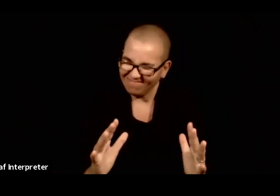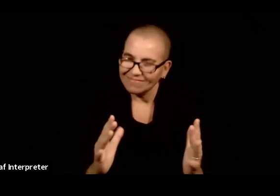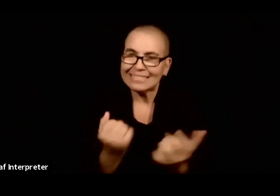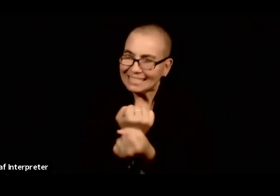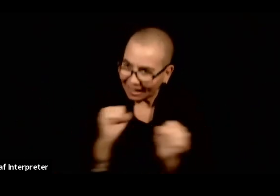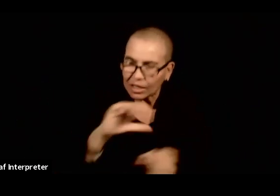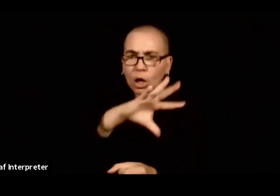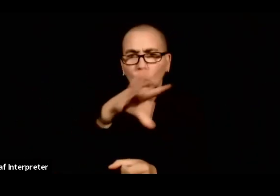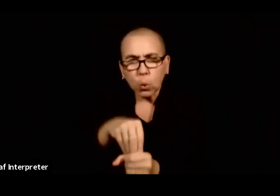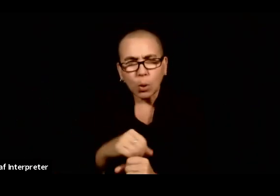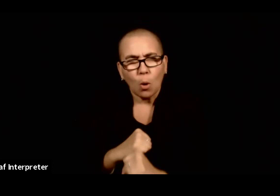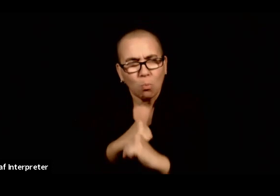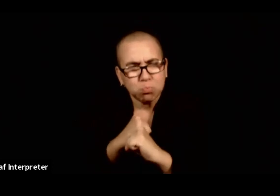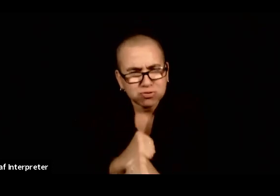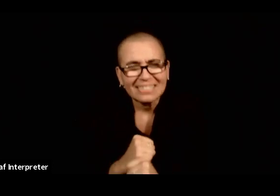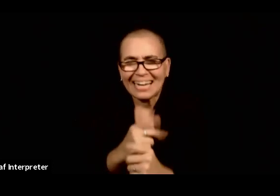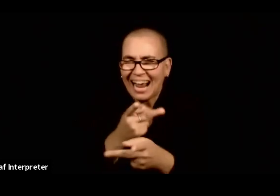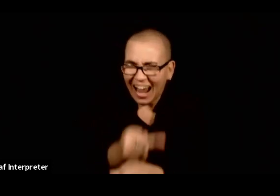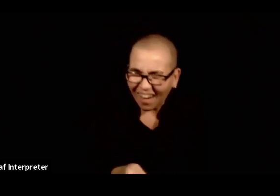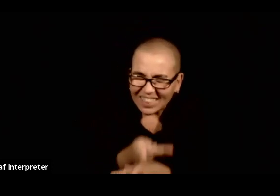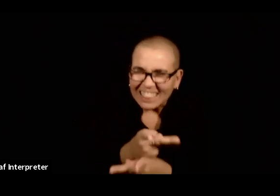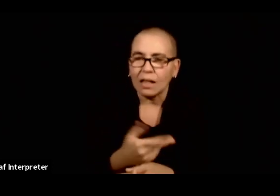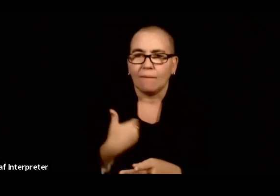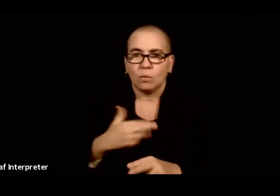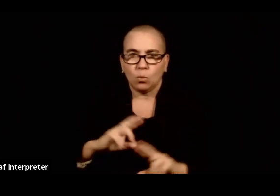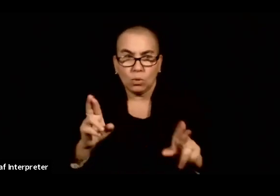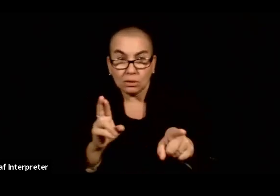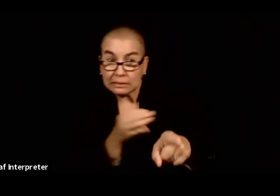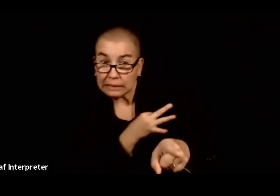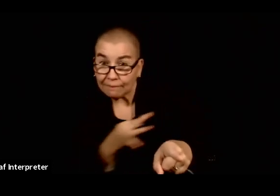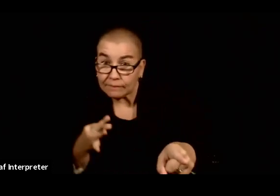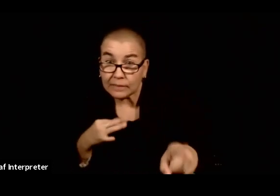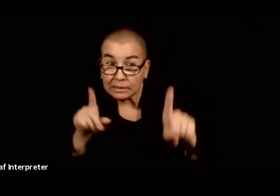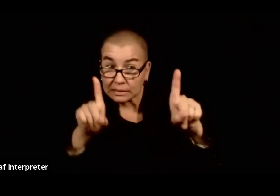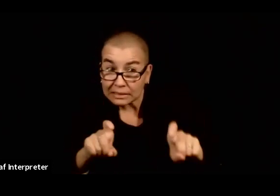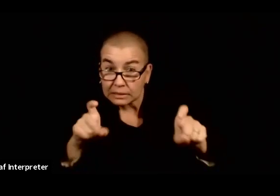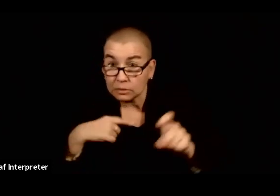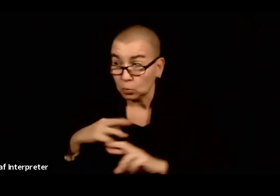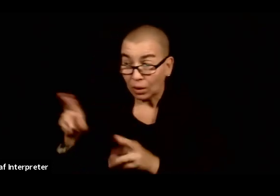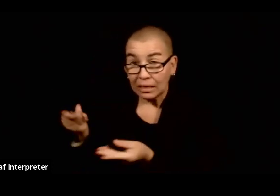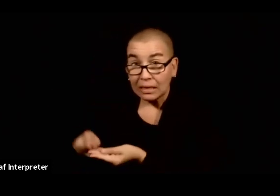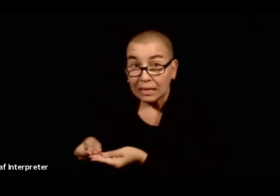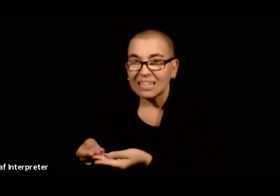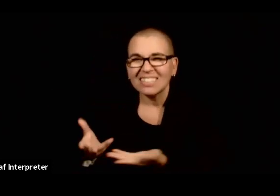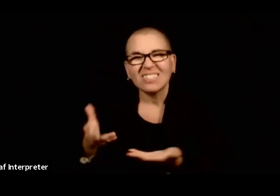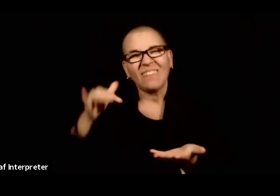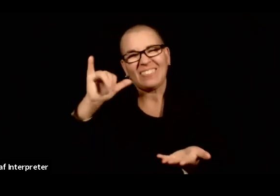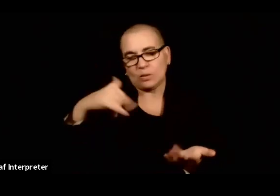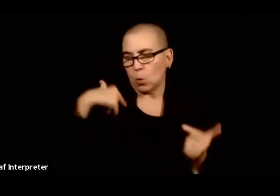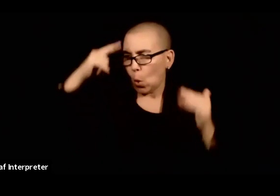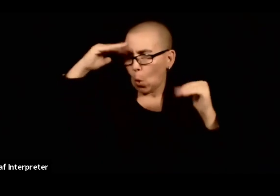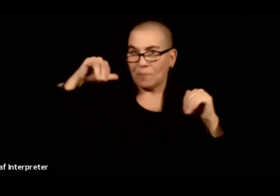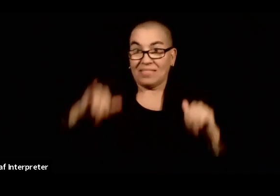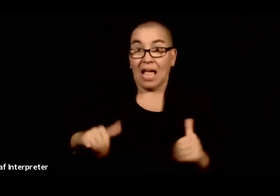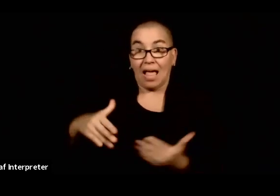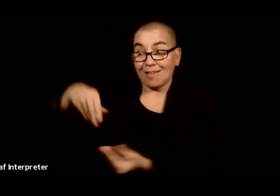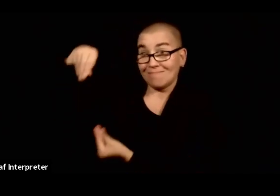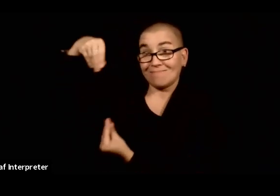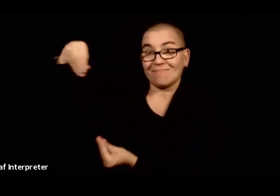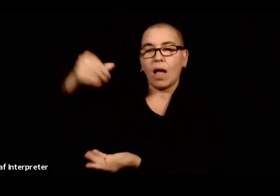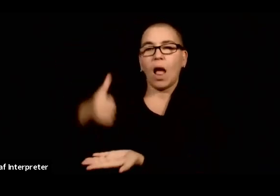staff and residents. We hope this guidance will help to alleviate the solitude and heartache that people in